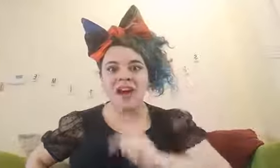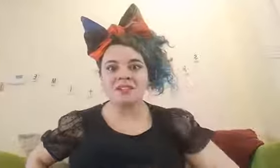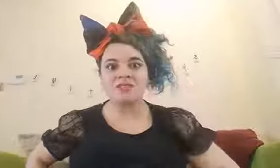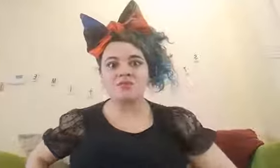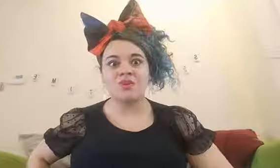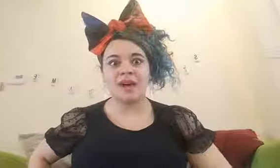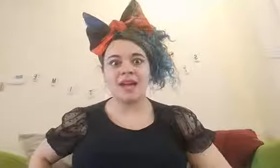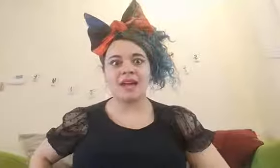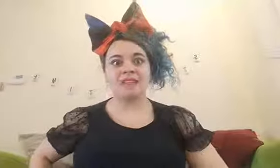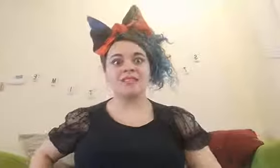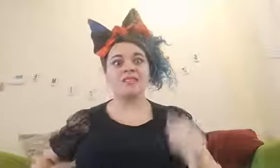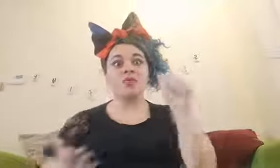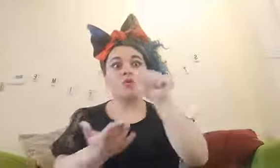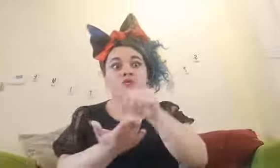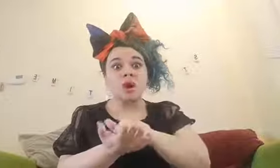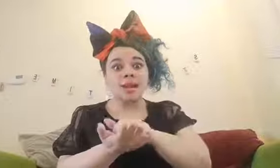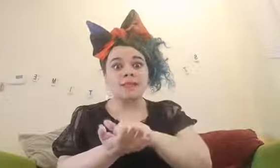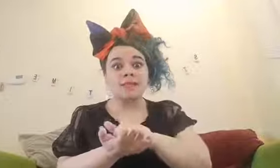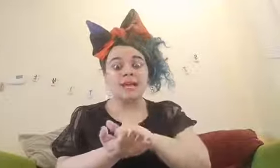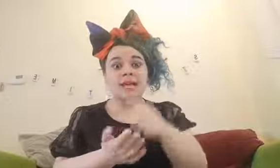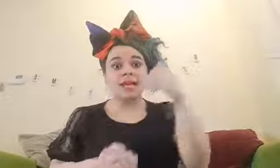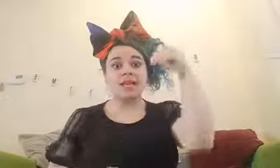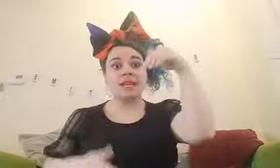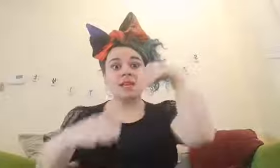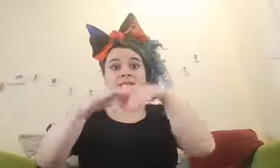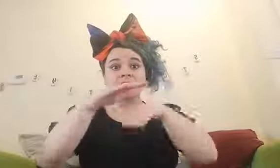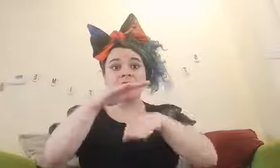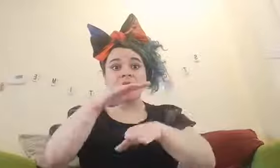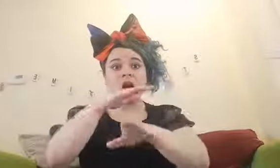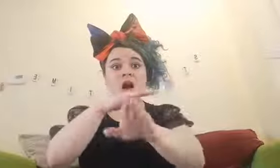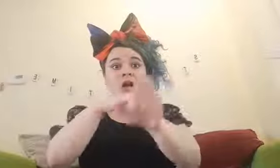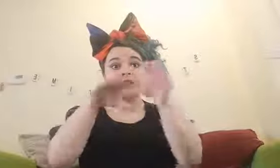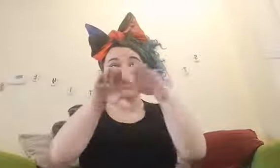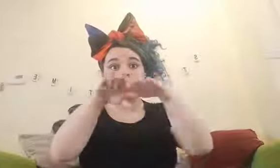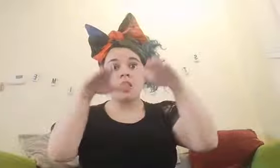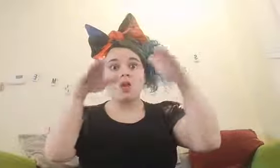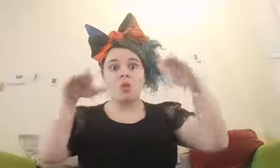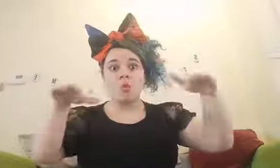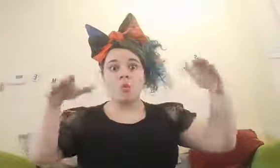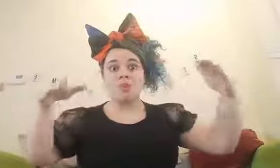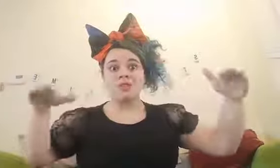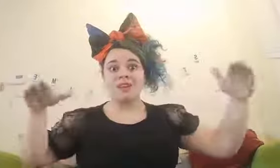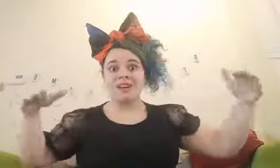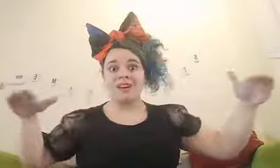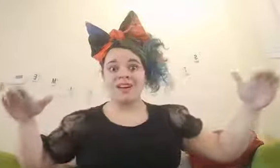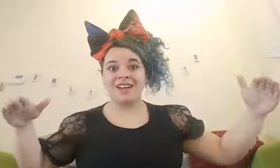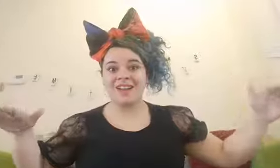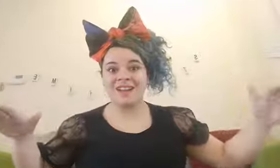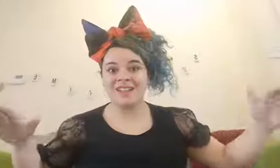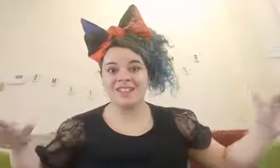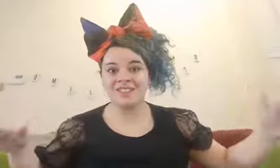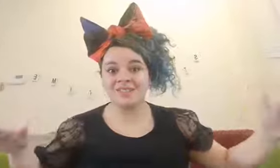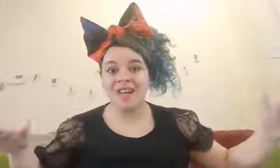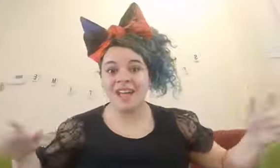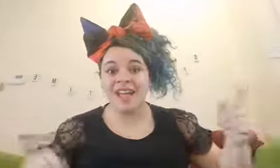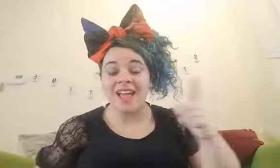That's right, Andy. You're right. He lives under water. That's right.